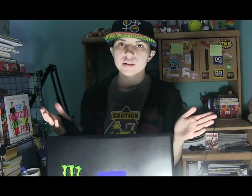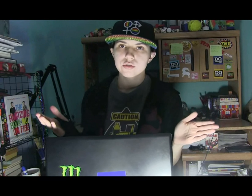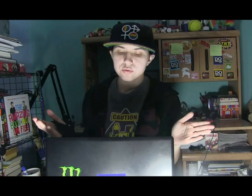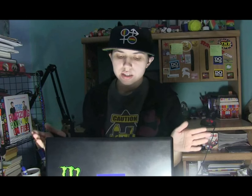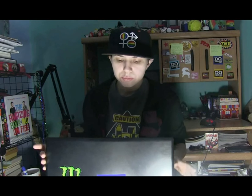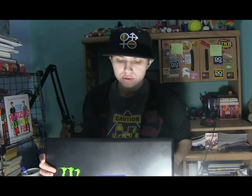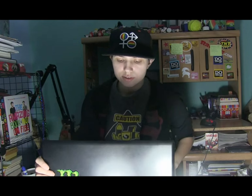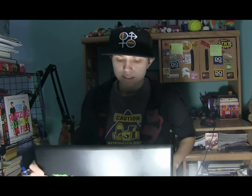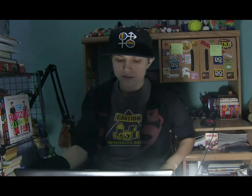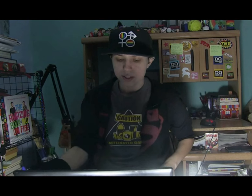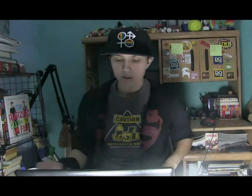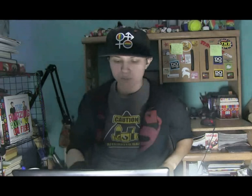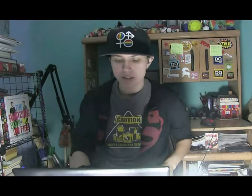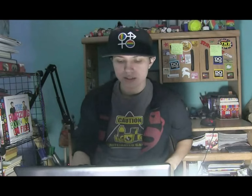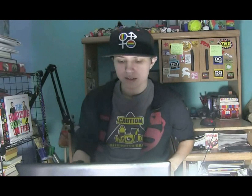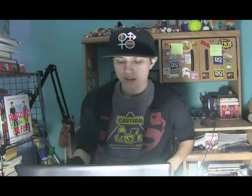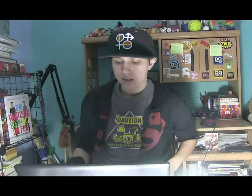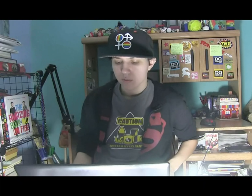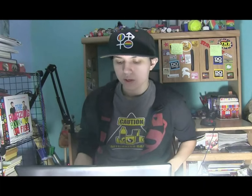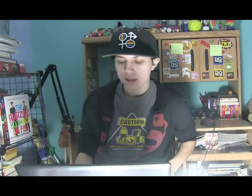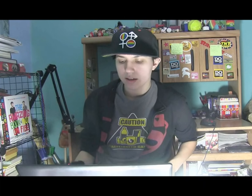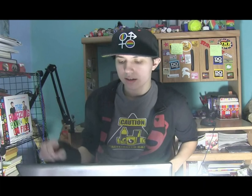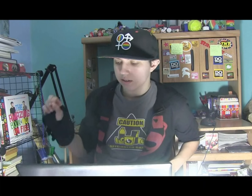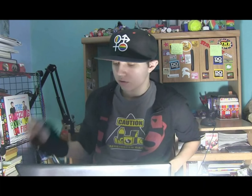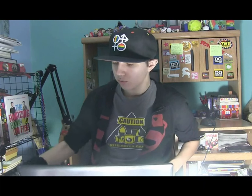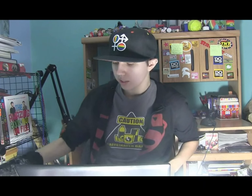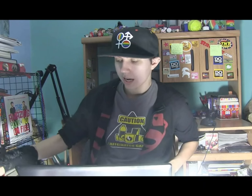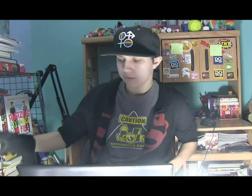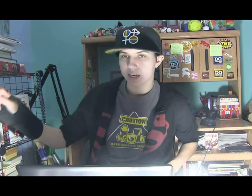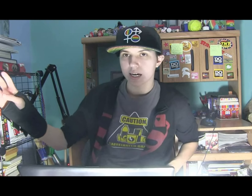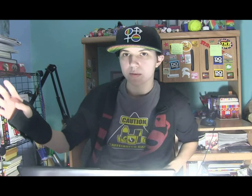do numbers in this video, but we do not have the time.